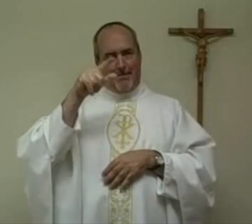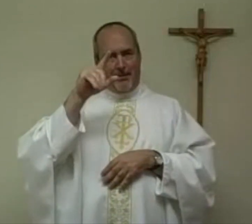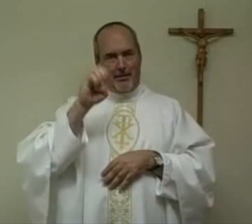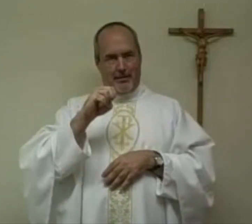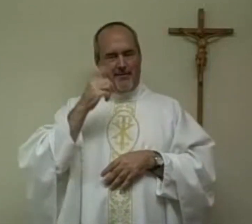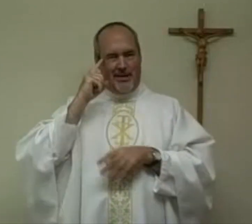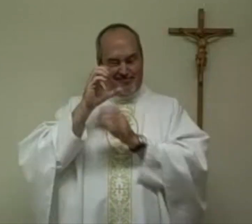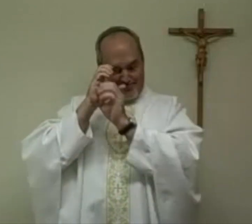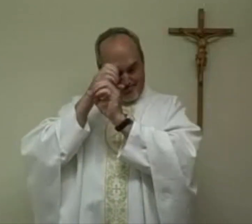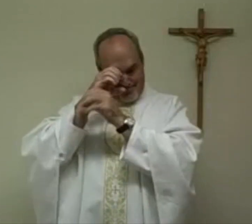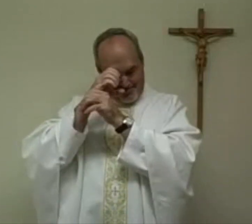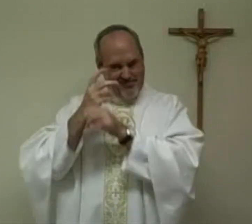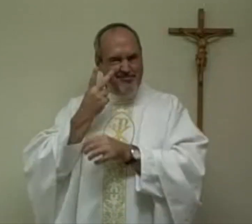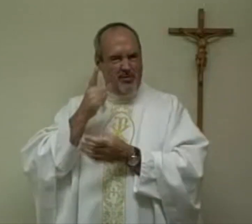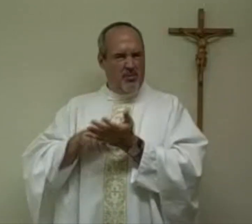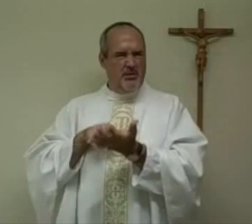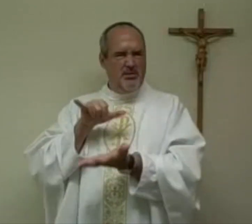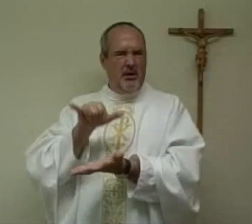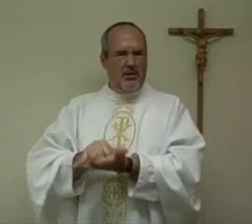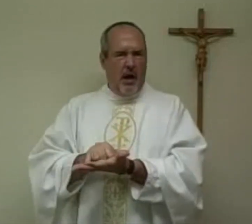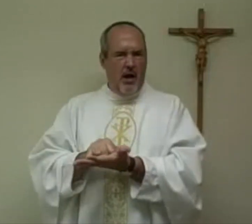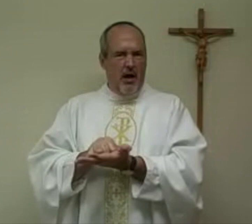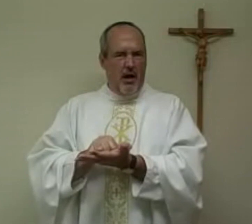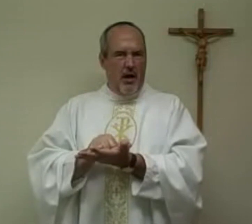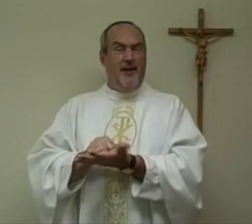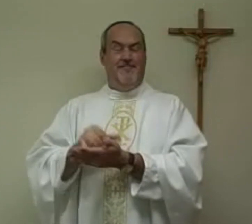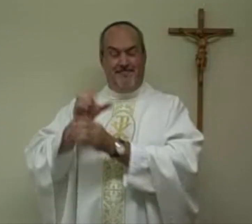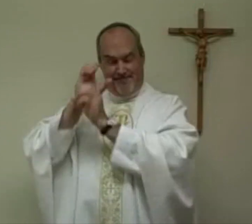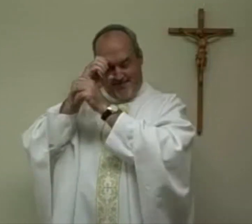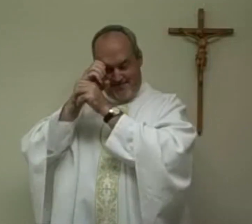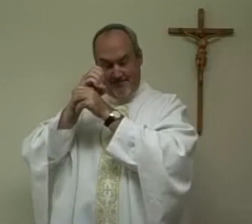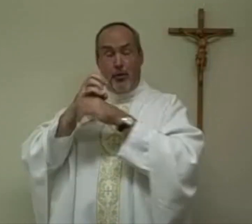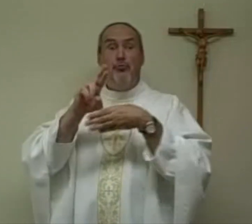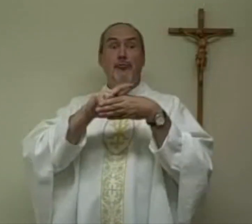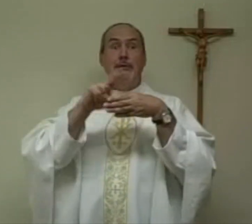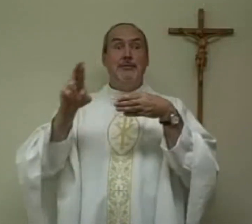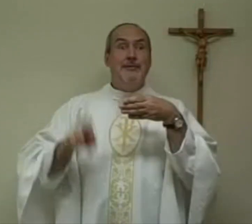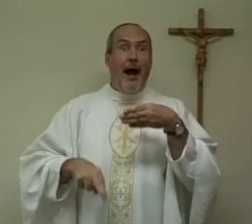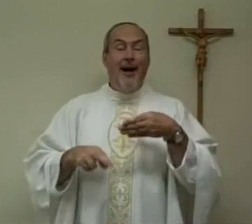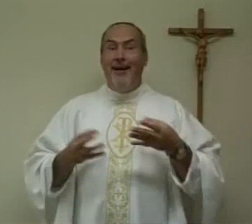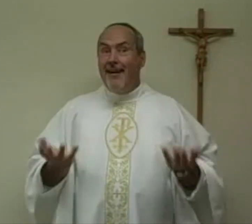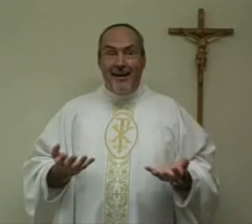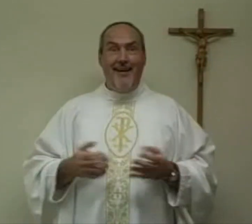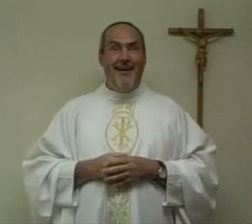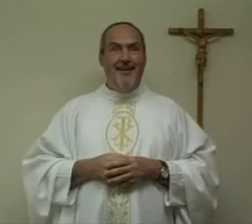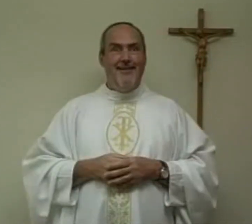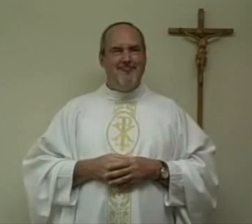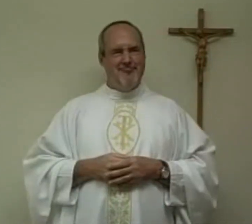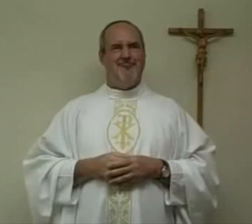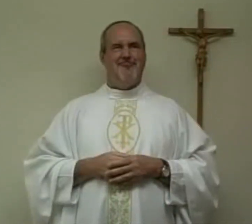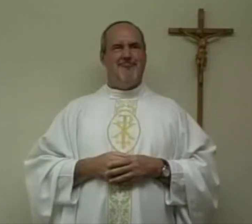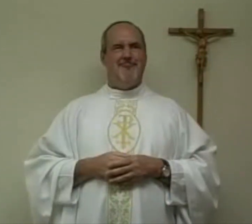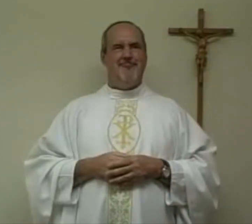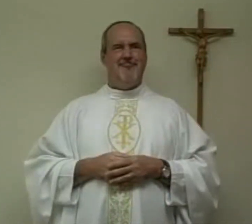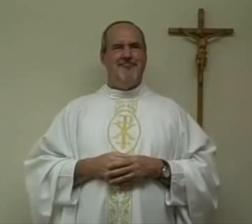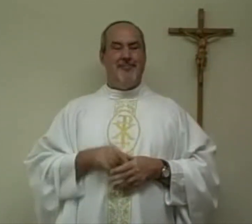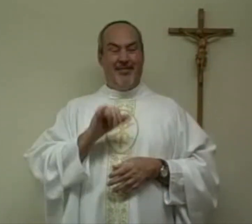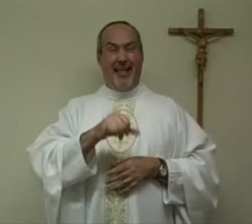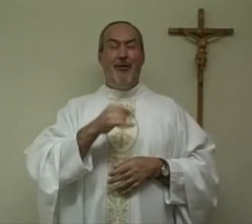and take a look at it and take a sample of it and put it under a microscope. And they found out